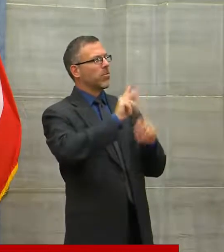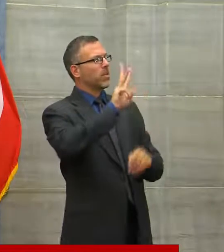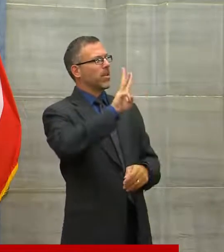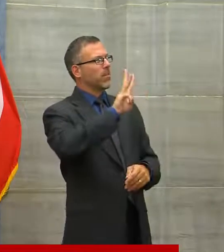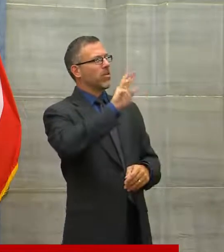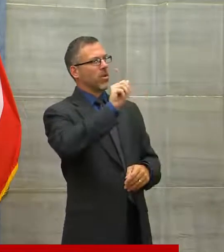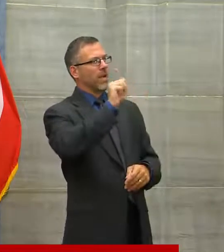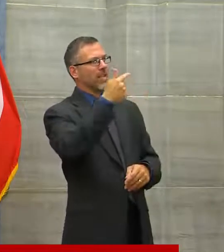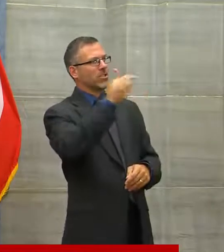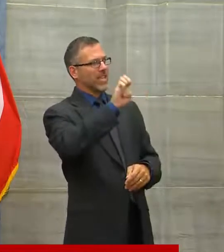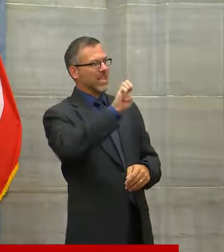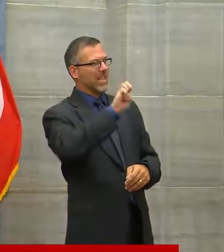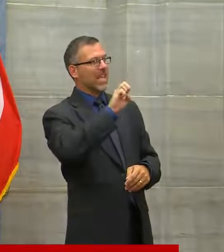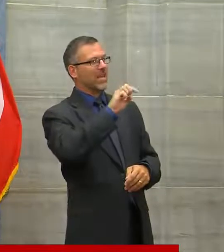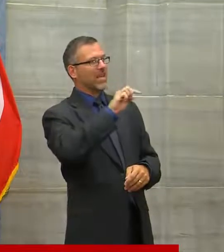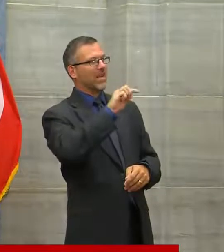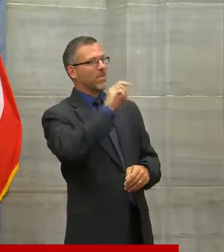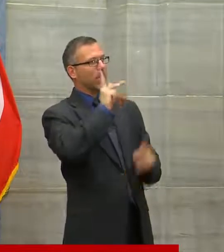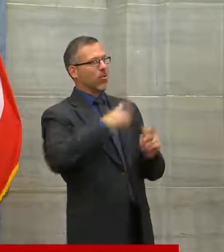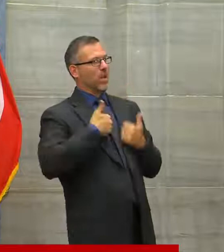in Melody.